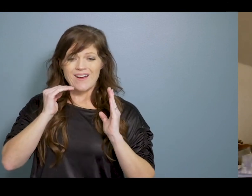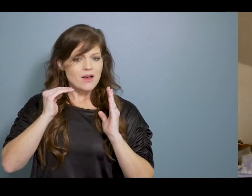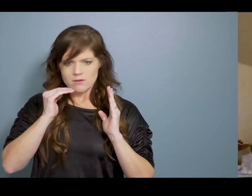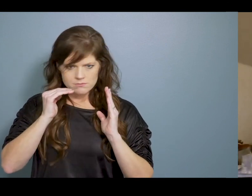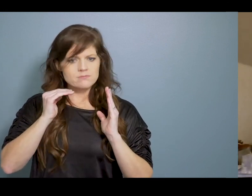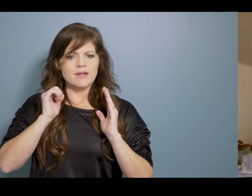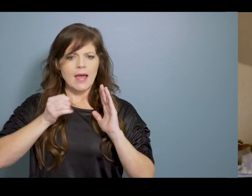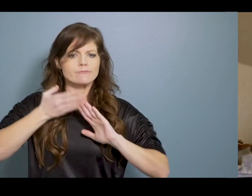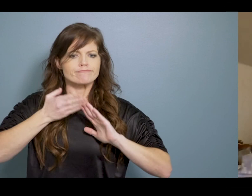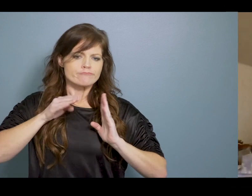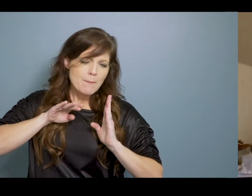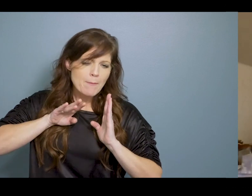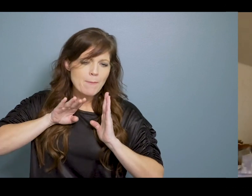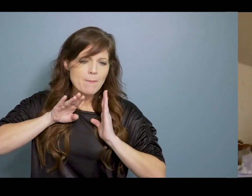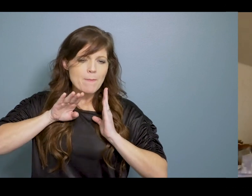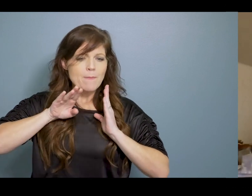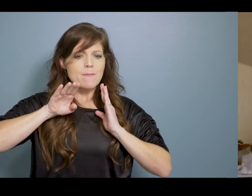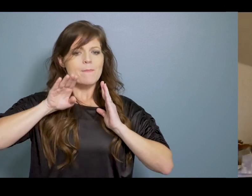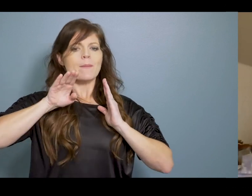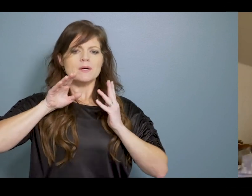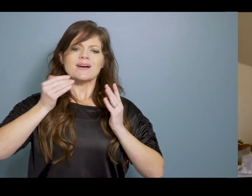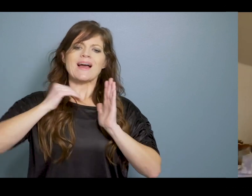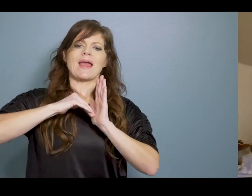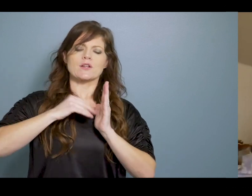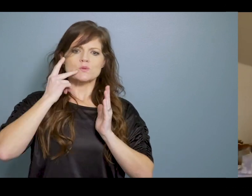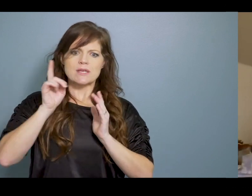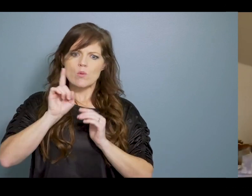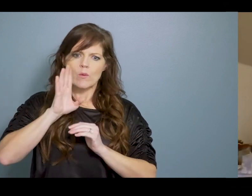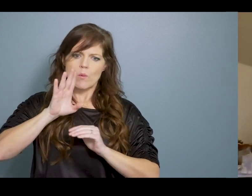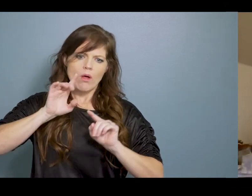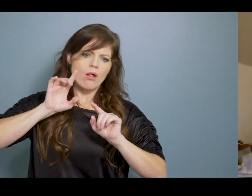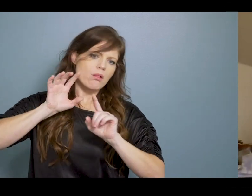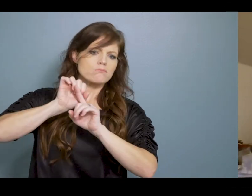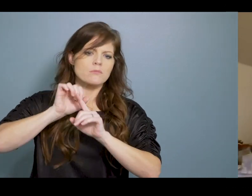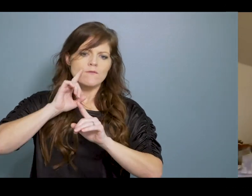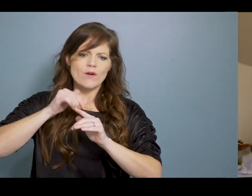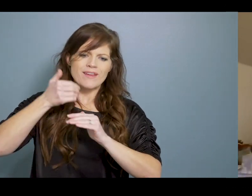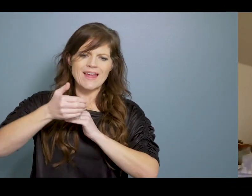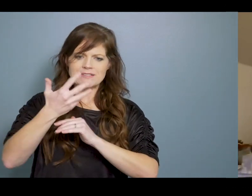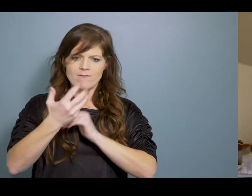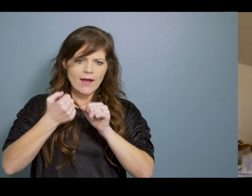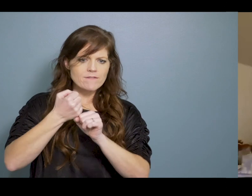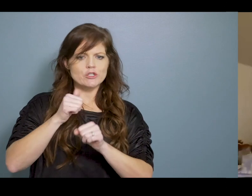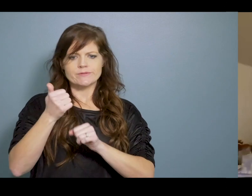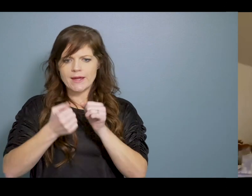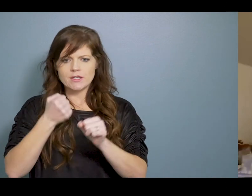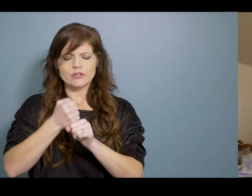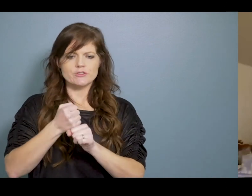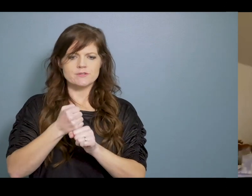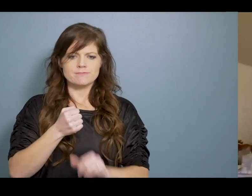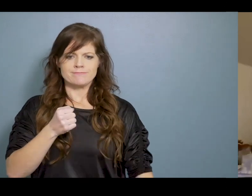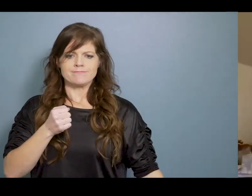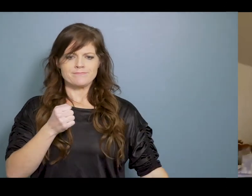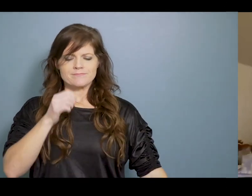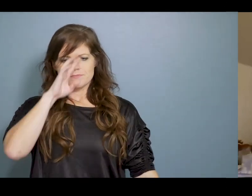in gear and start looking, as to where we're going to go in the next 5 to 10 years. And